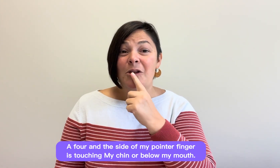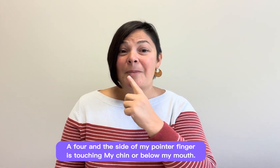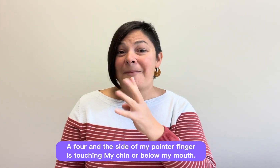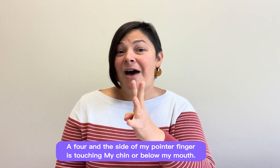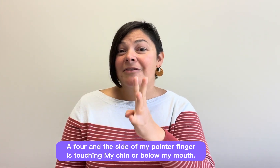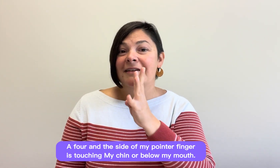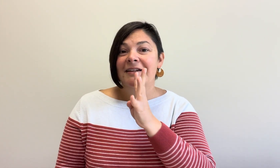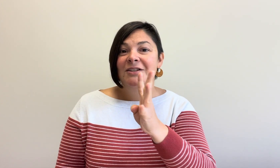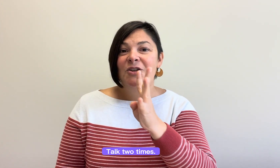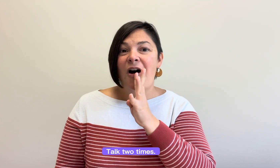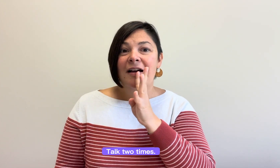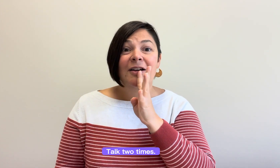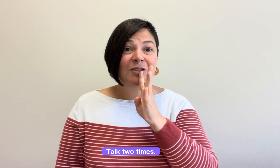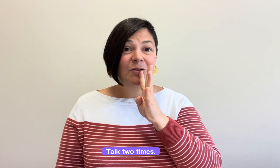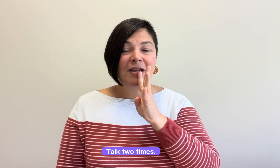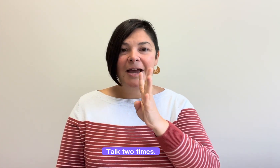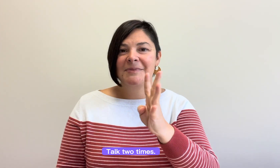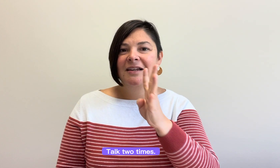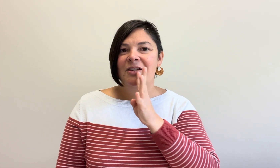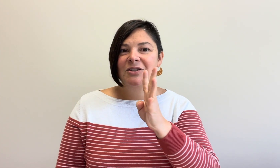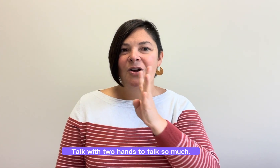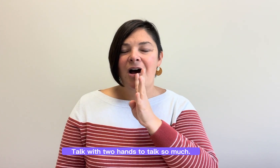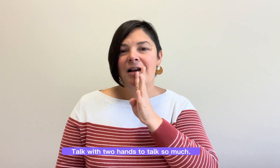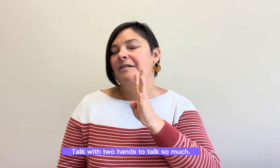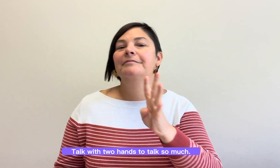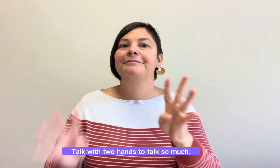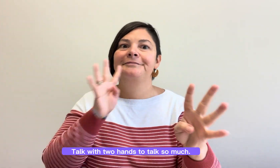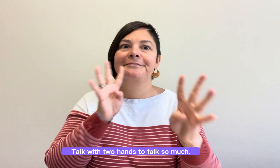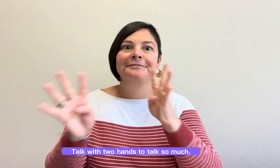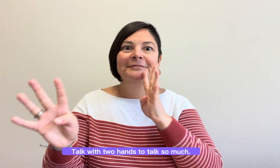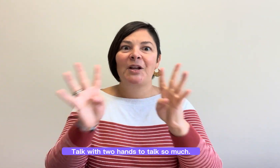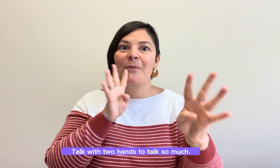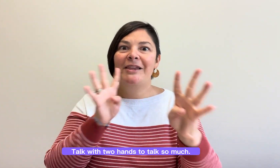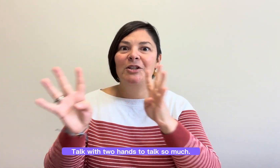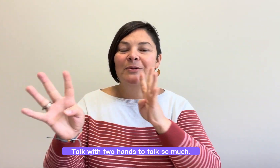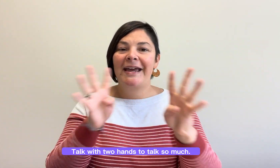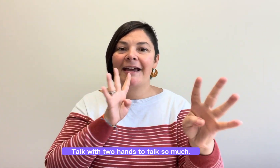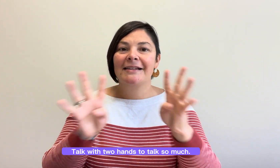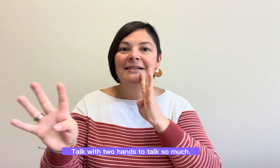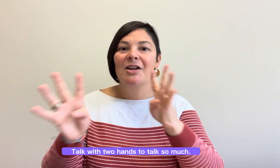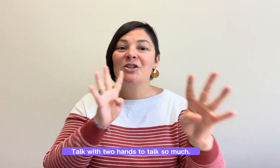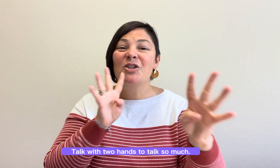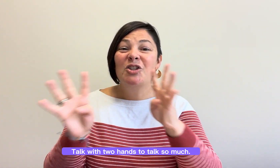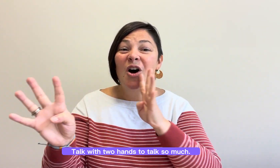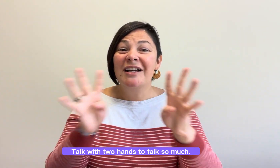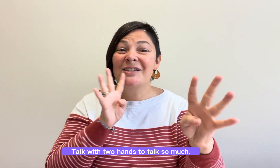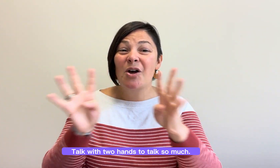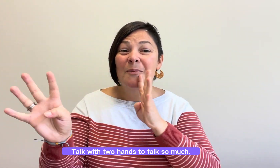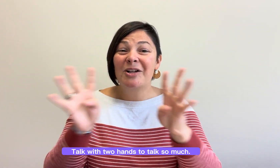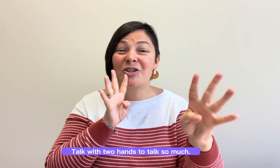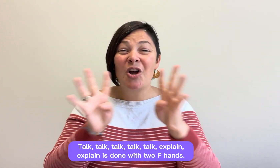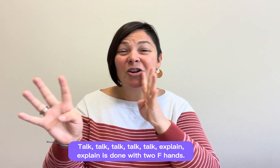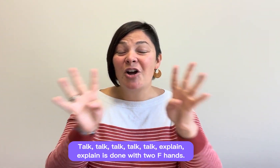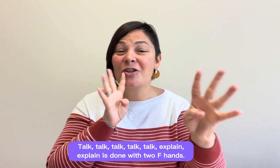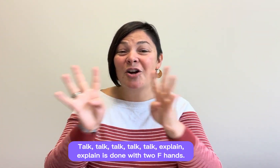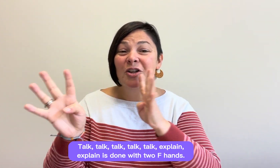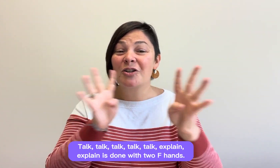my mouth. Talk. 2 times. Talk. With 2 hands, to talk so much. Talk, talk, talk, talk,